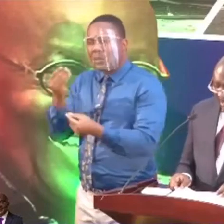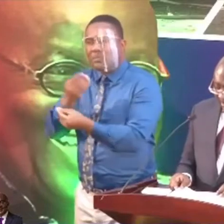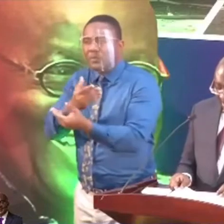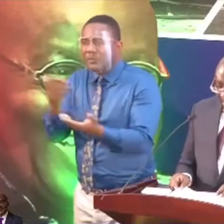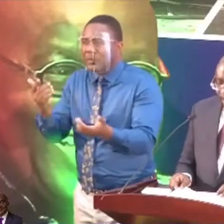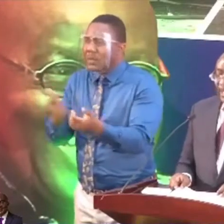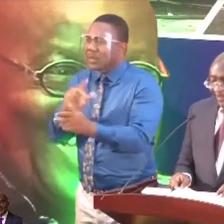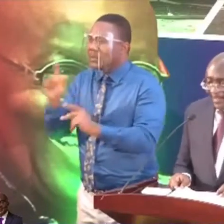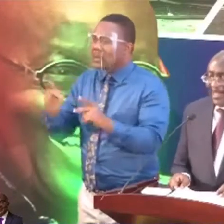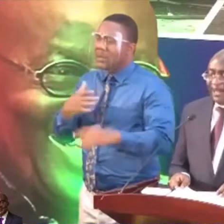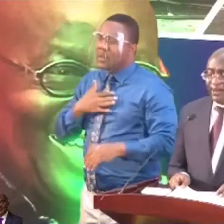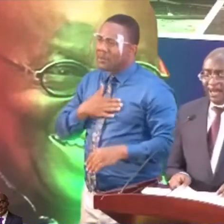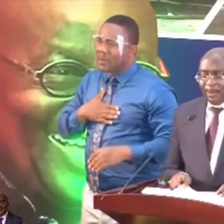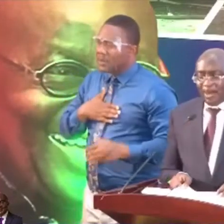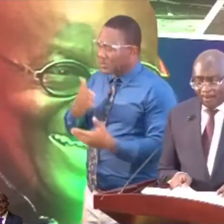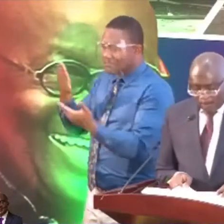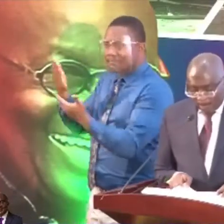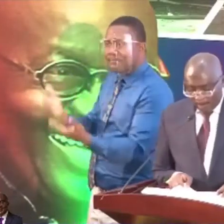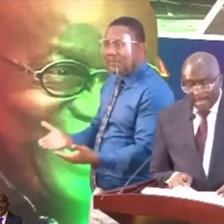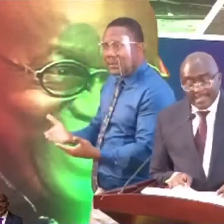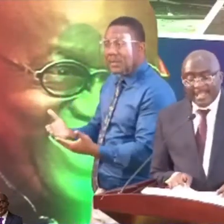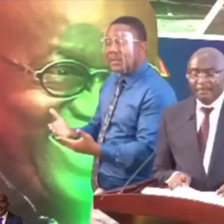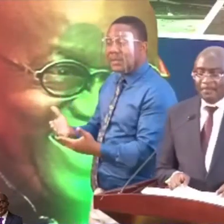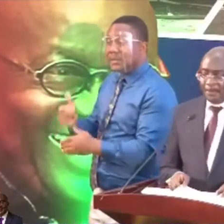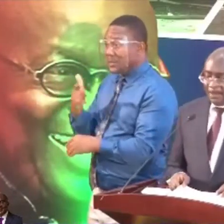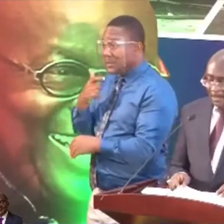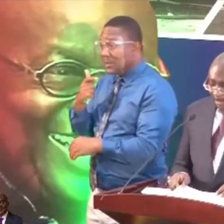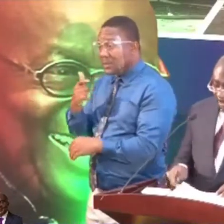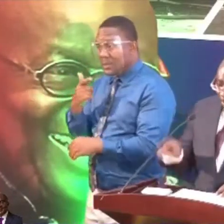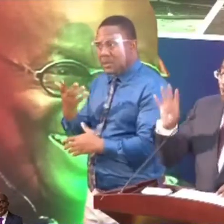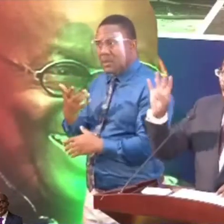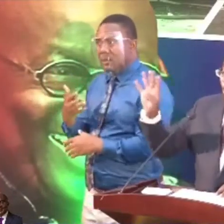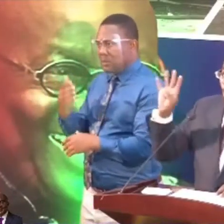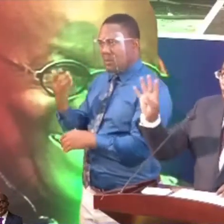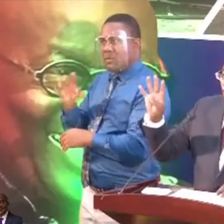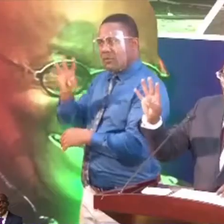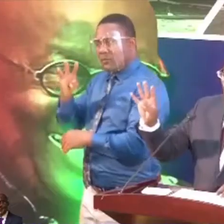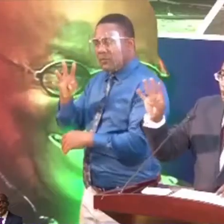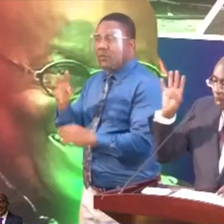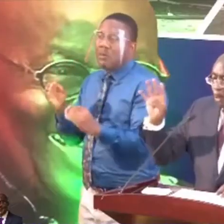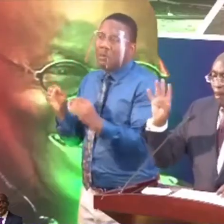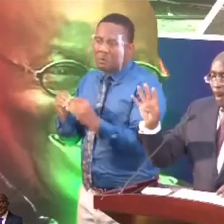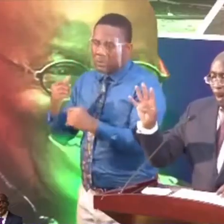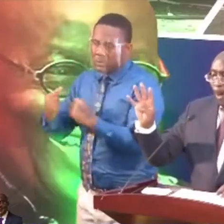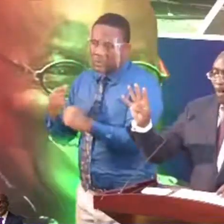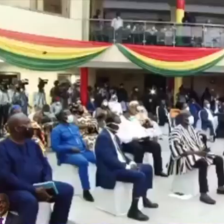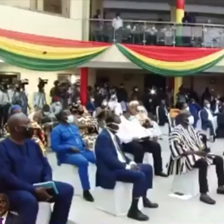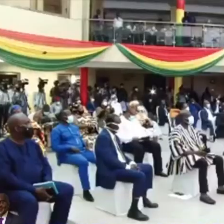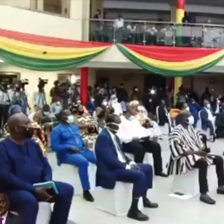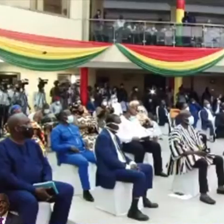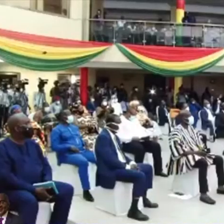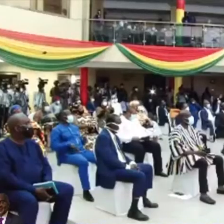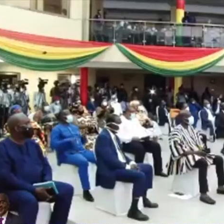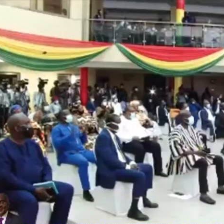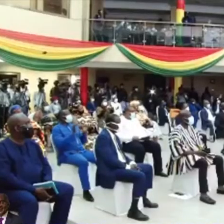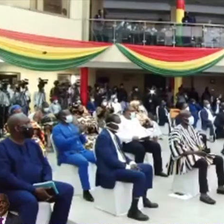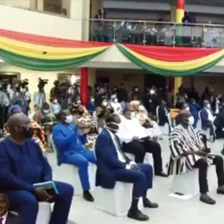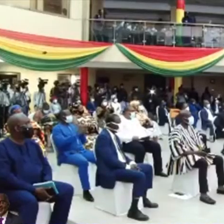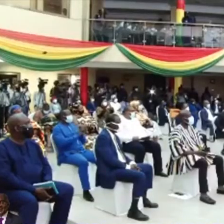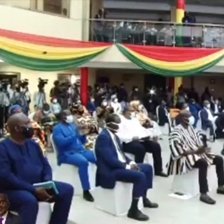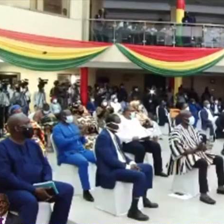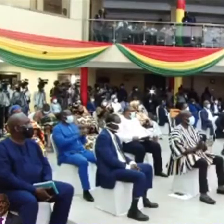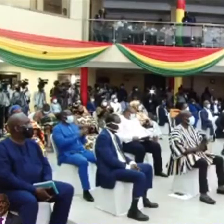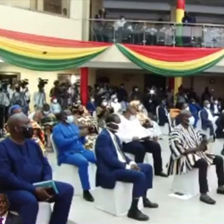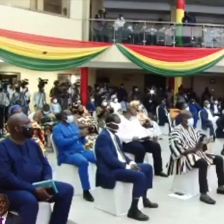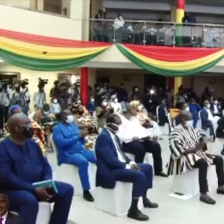Ghana to give Nana Addo Dankwa Akufo-Addo and the MPP 4 more to do more for you.